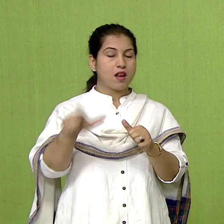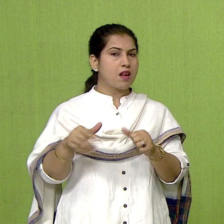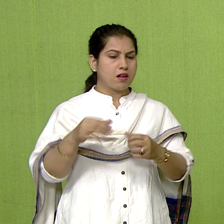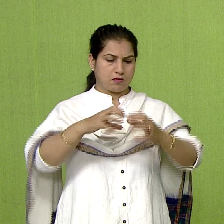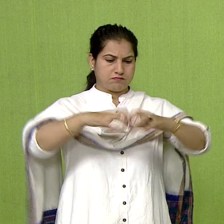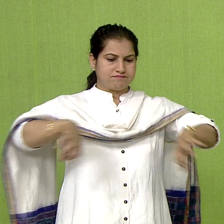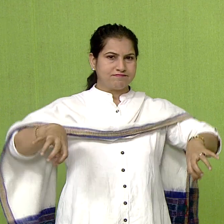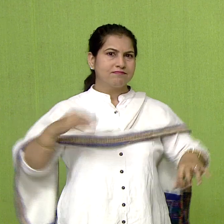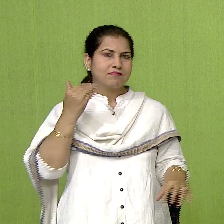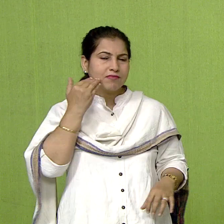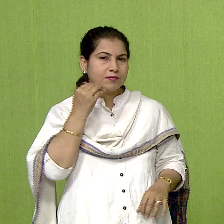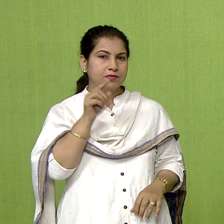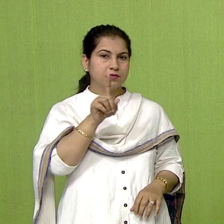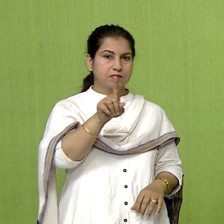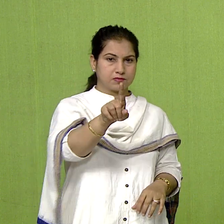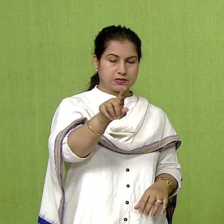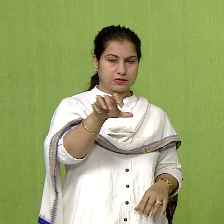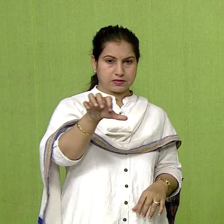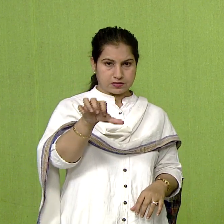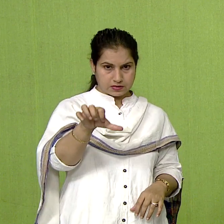in 1905.